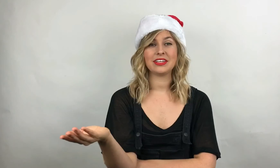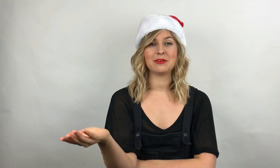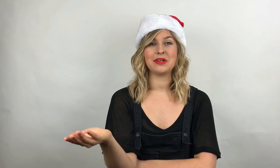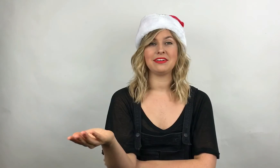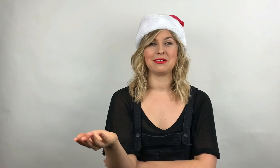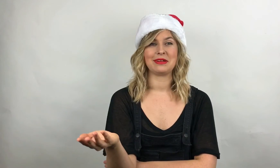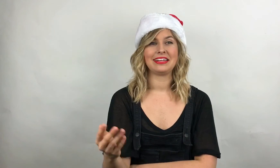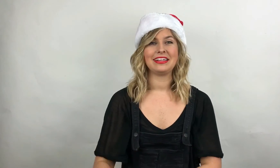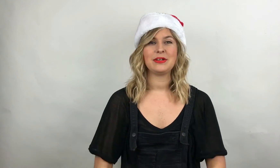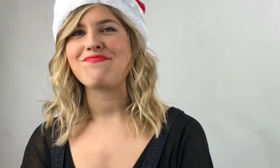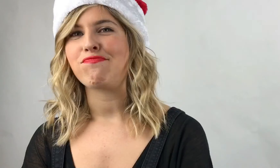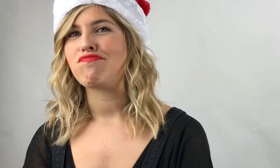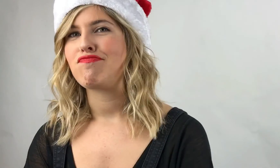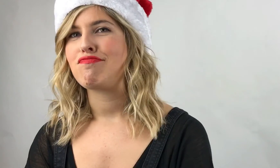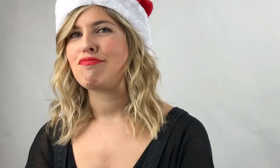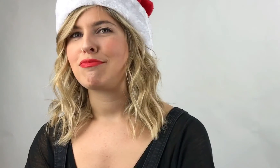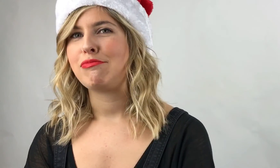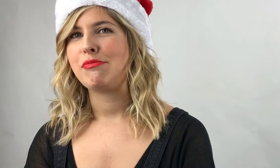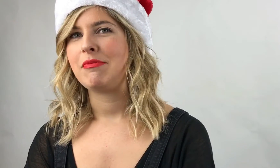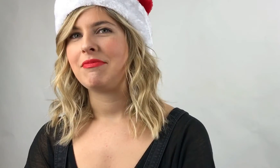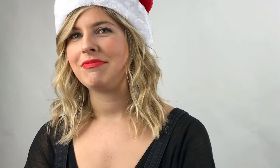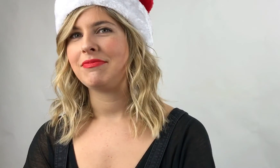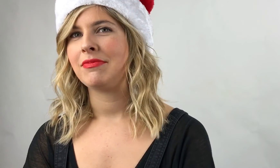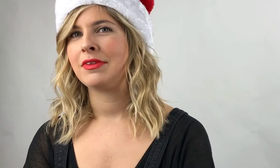Like I'm reading from it. Double hair.